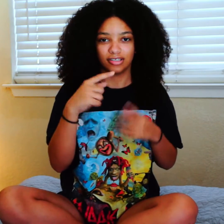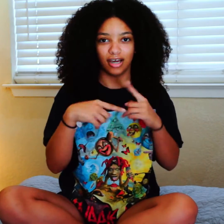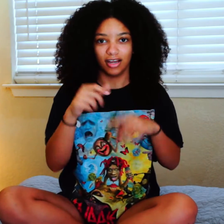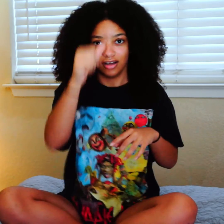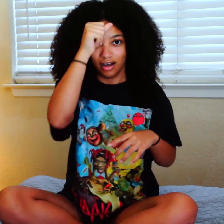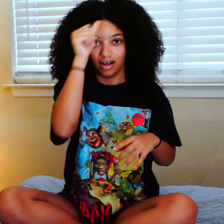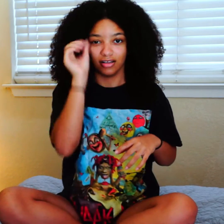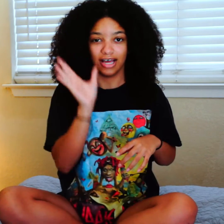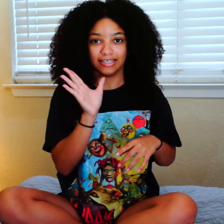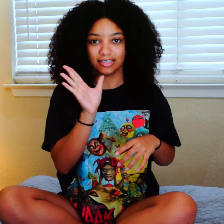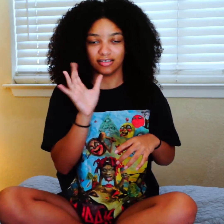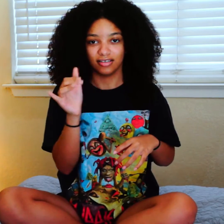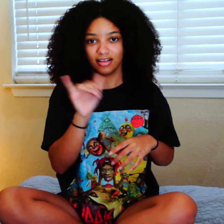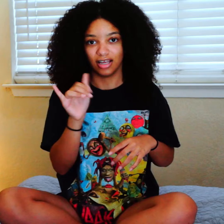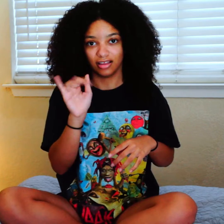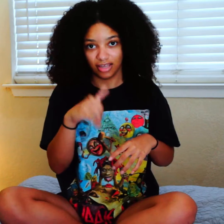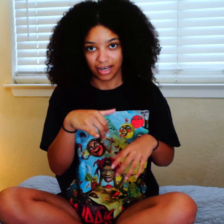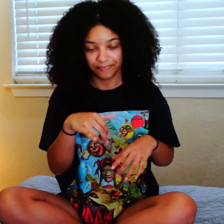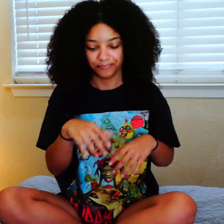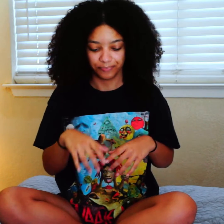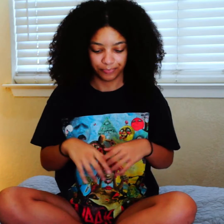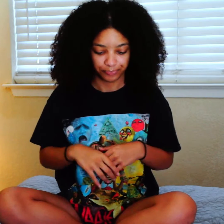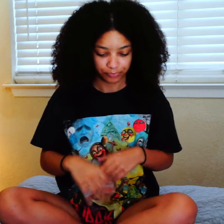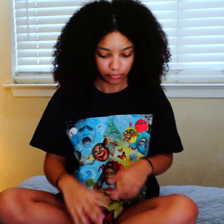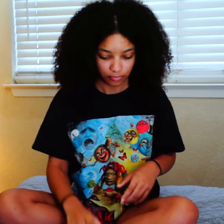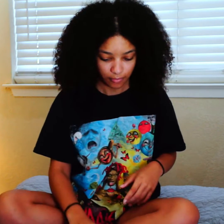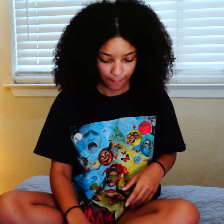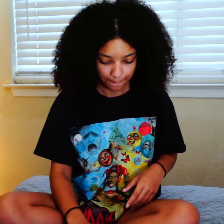sign Alaska like that.